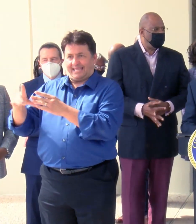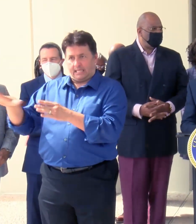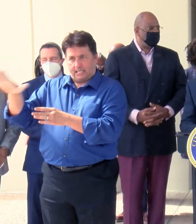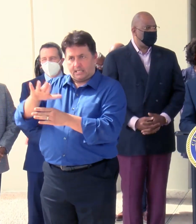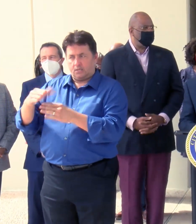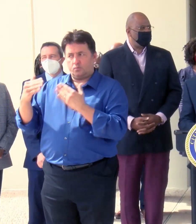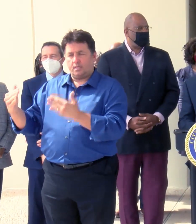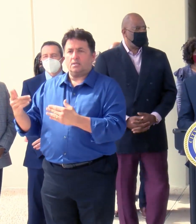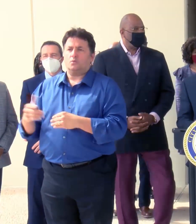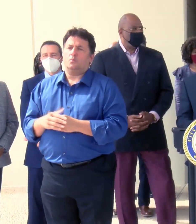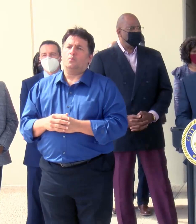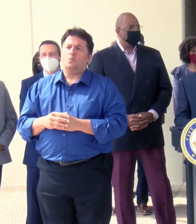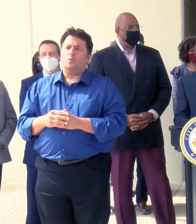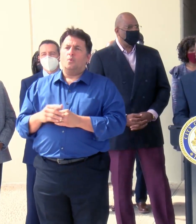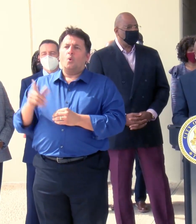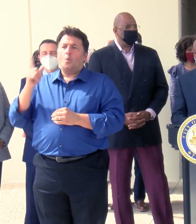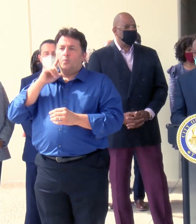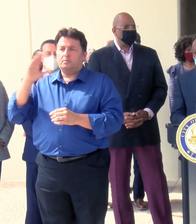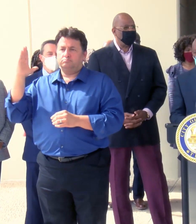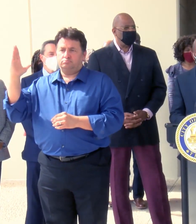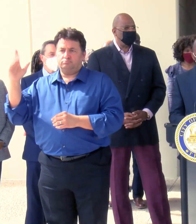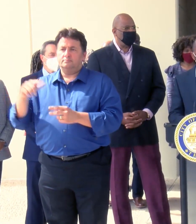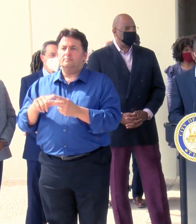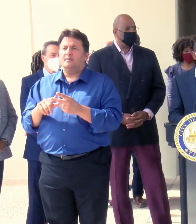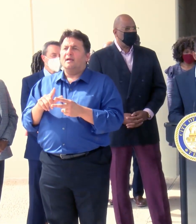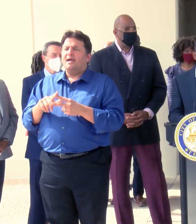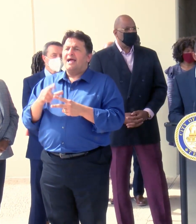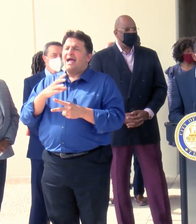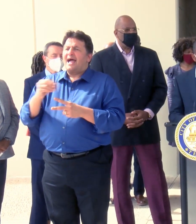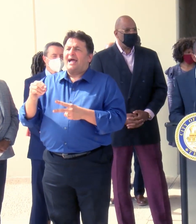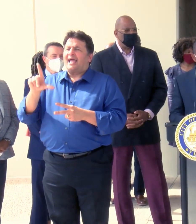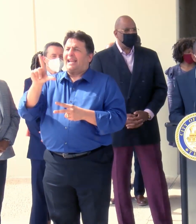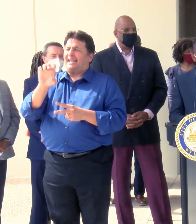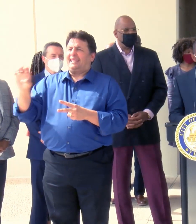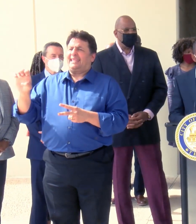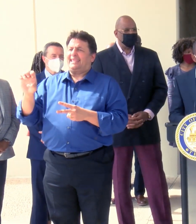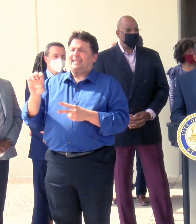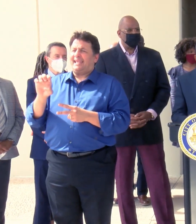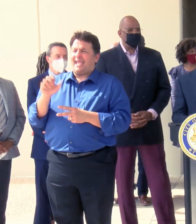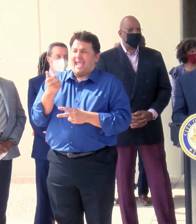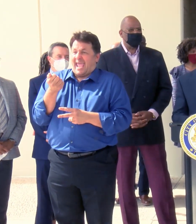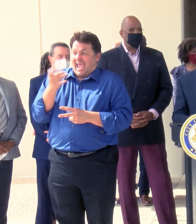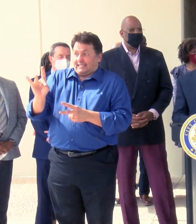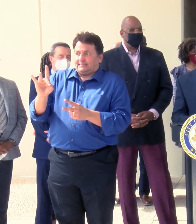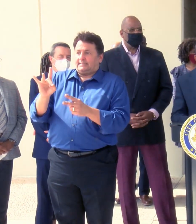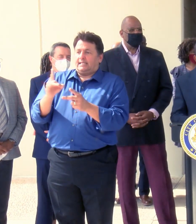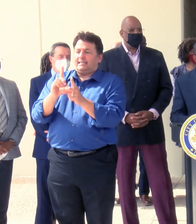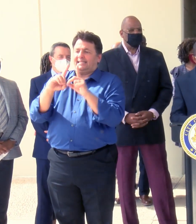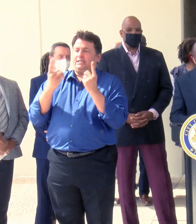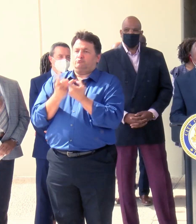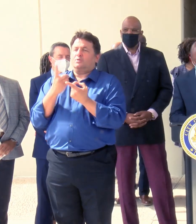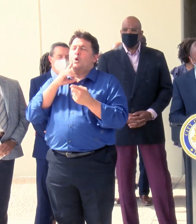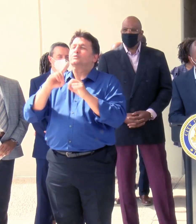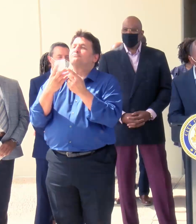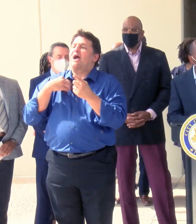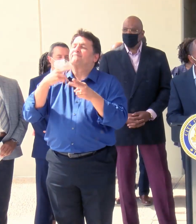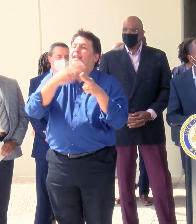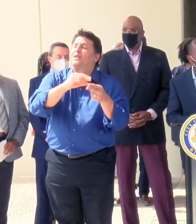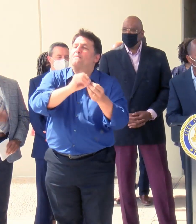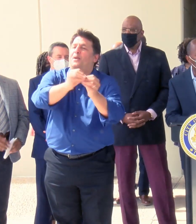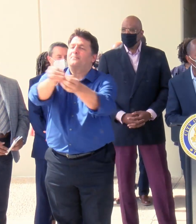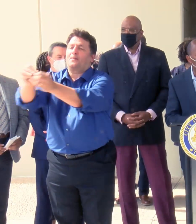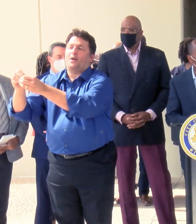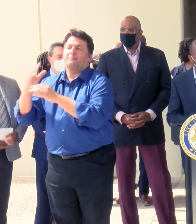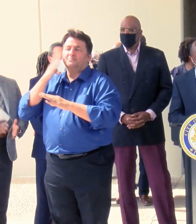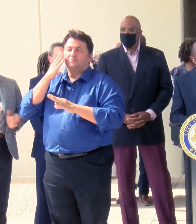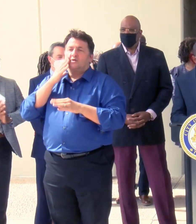you'll be hearing from him. And I want to thank Congresswoman Sheila Jackson Lee of the 18th Congressional District. I want to thank her for her leadership and what she's done